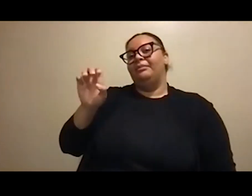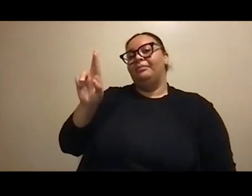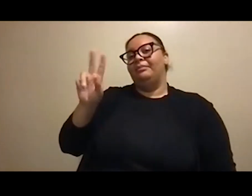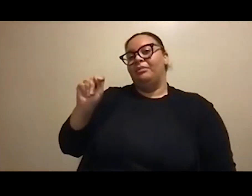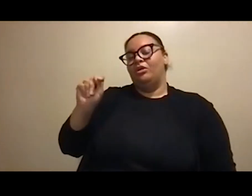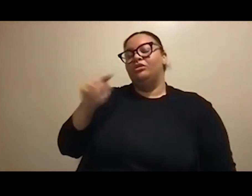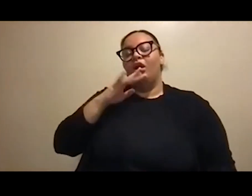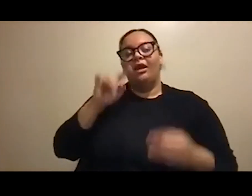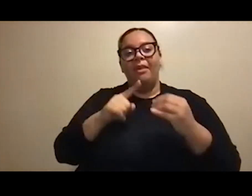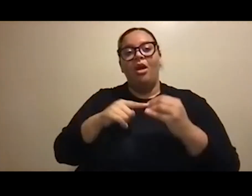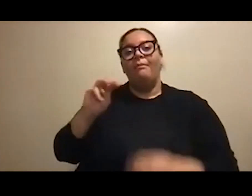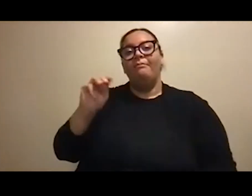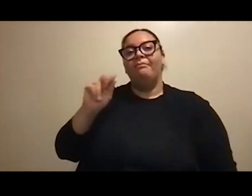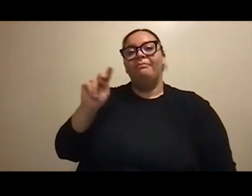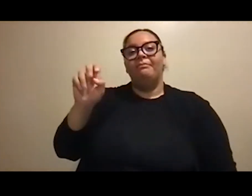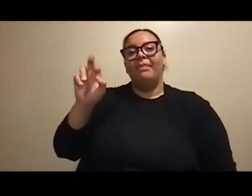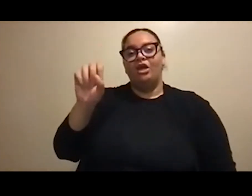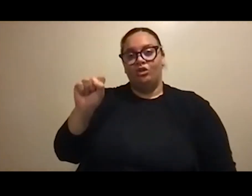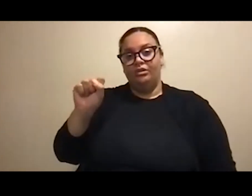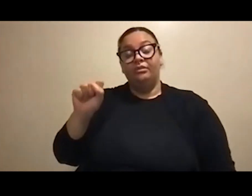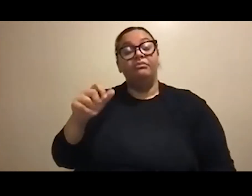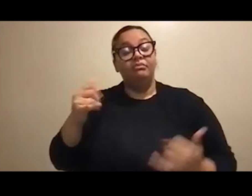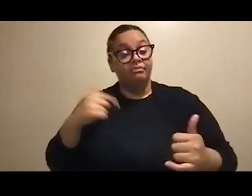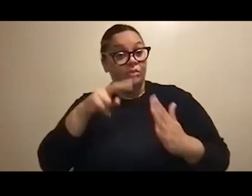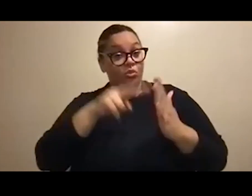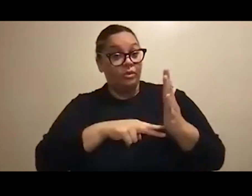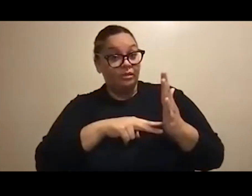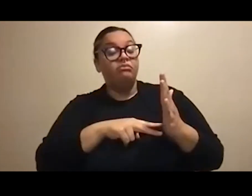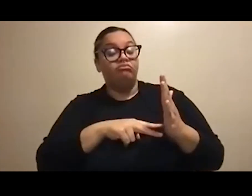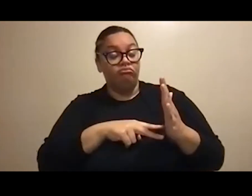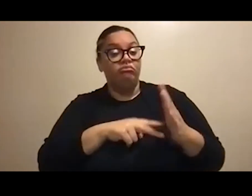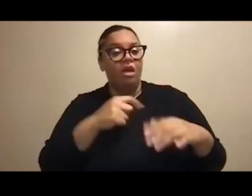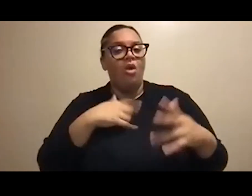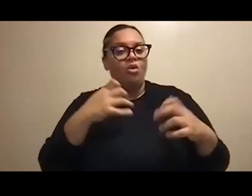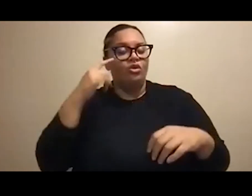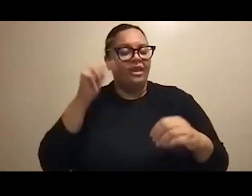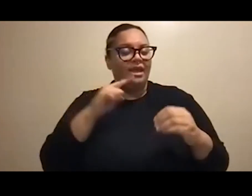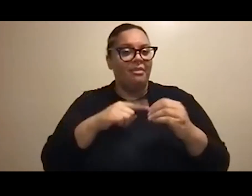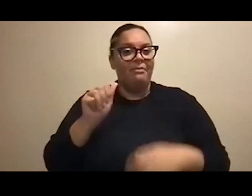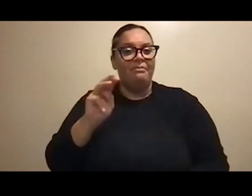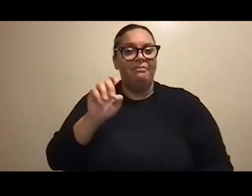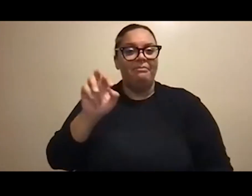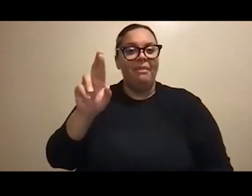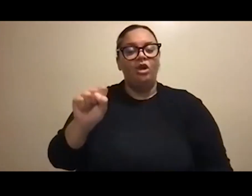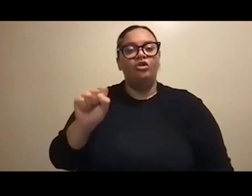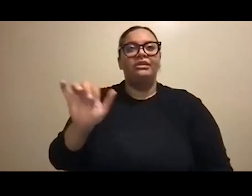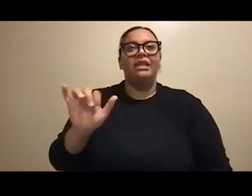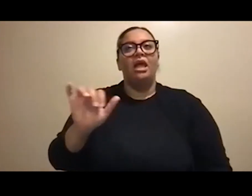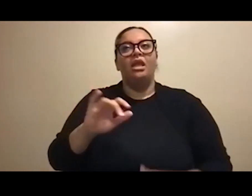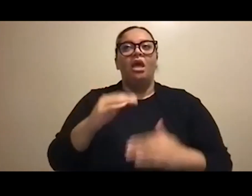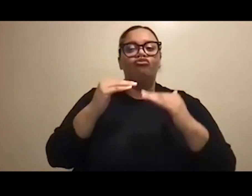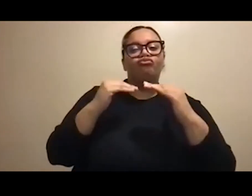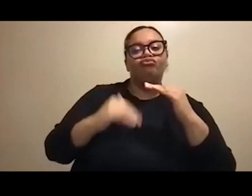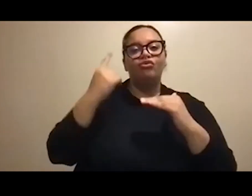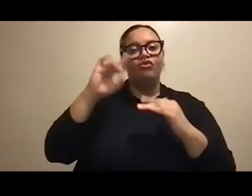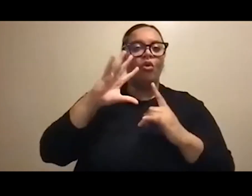manners. Now, as I read this to you, think of manners as the underpinning of the cultural constitution.